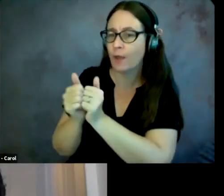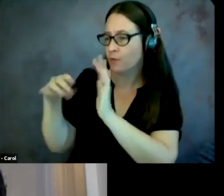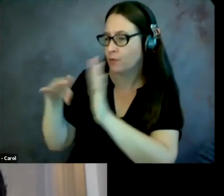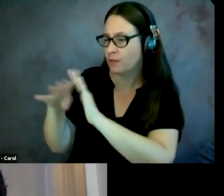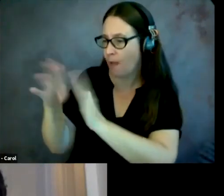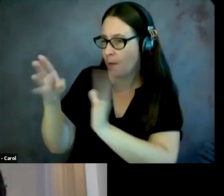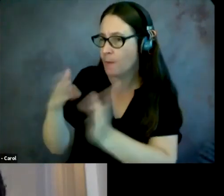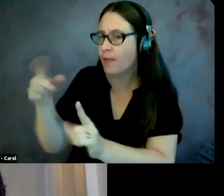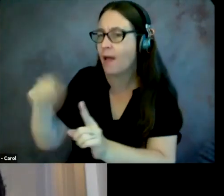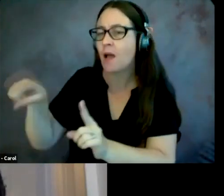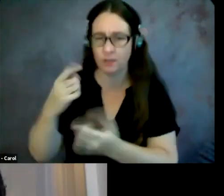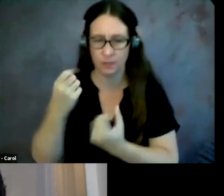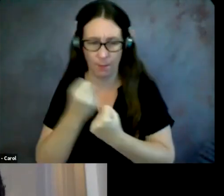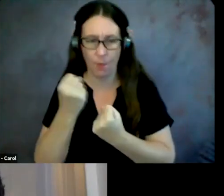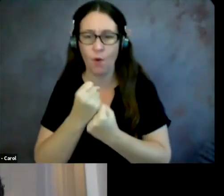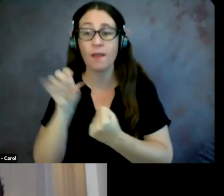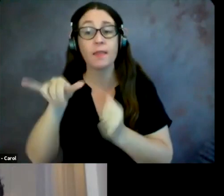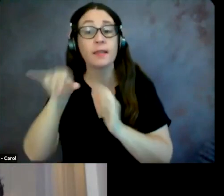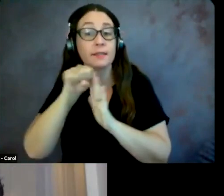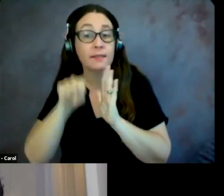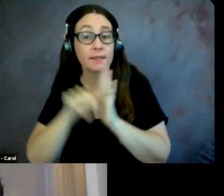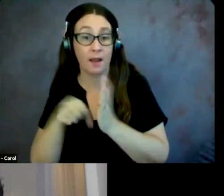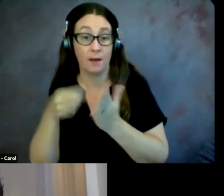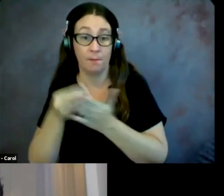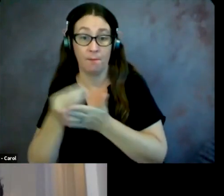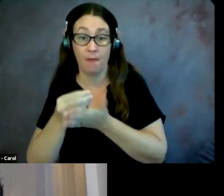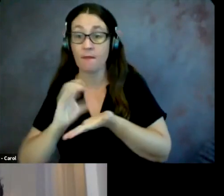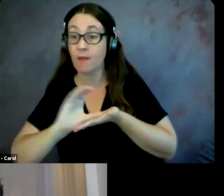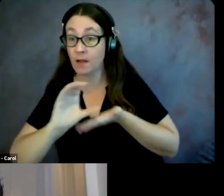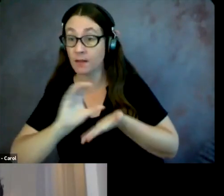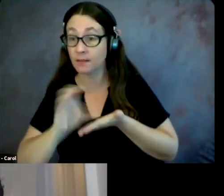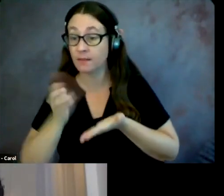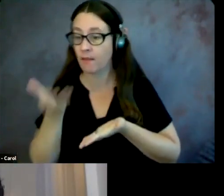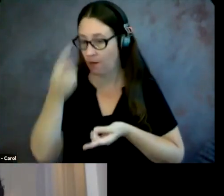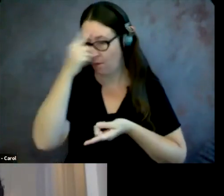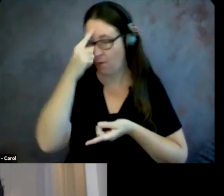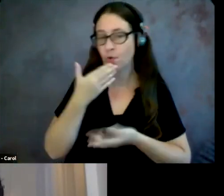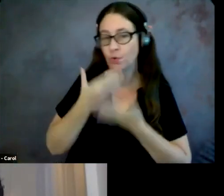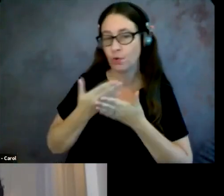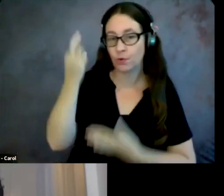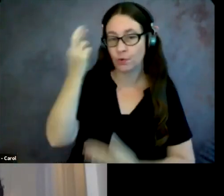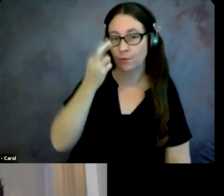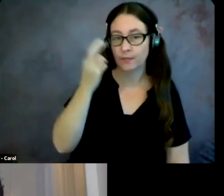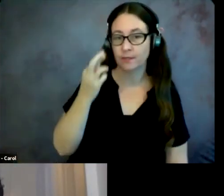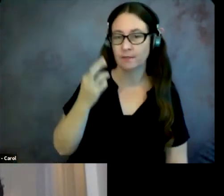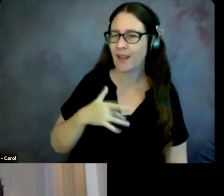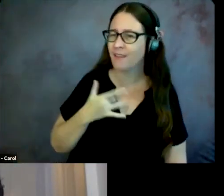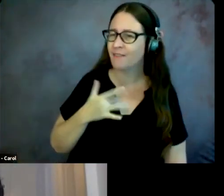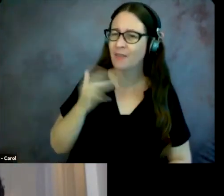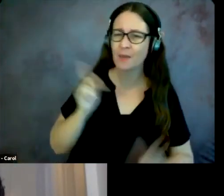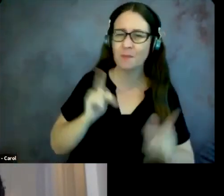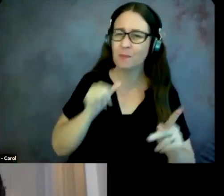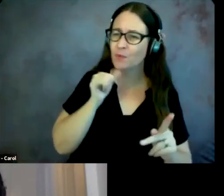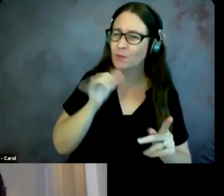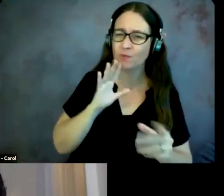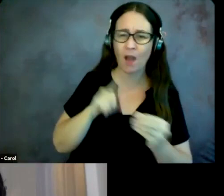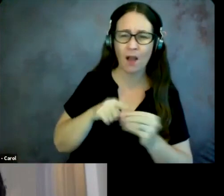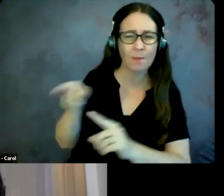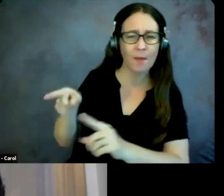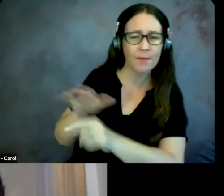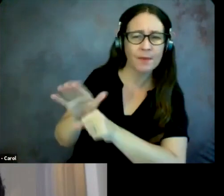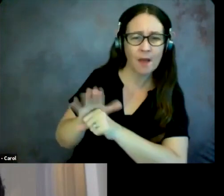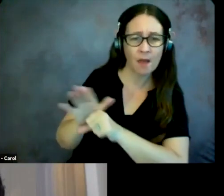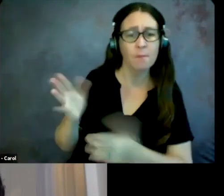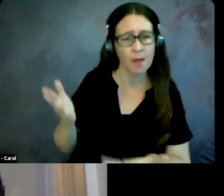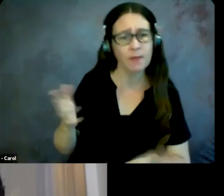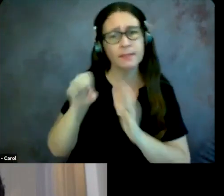And this is state funded. It's there for a reason. I feel like it's not spoken about enough, but there are resources from the